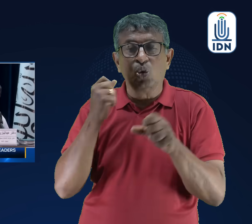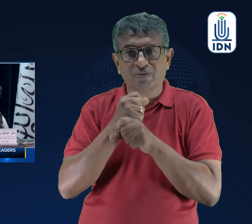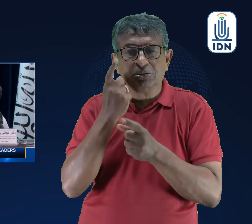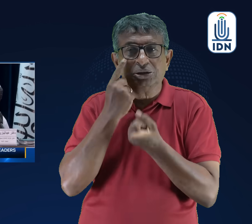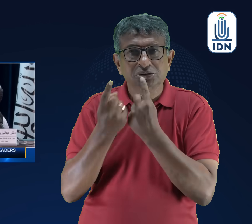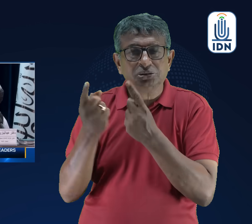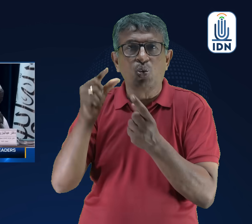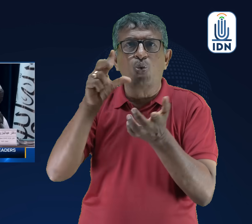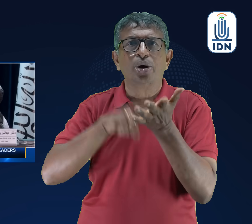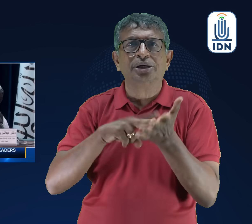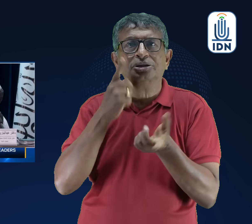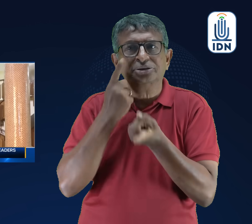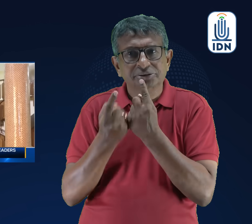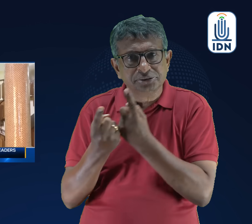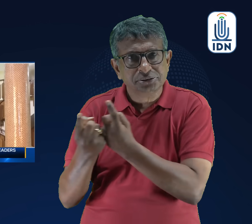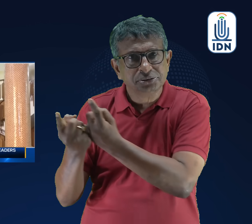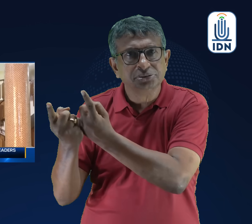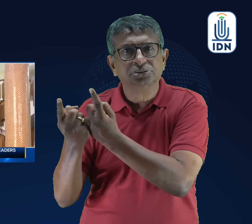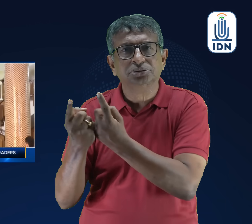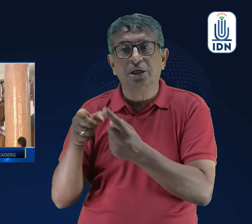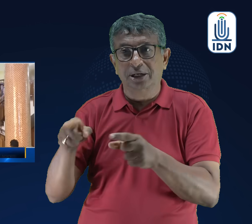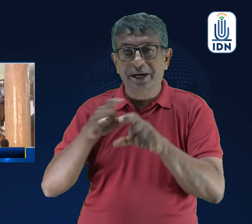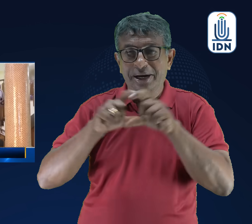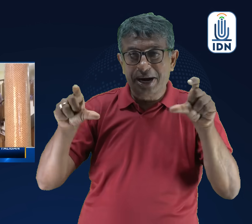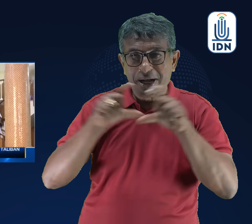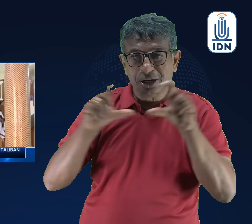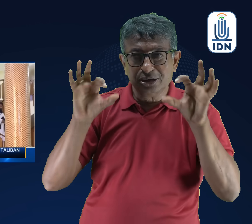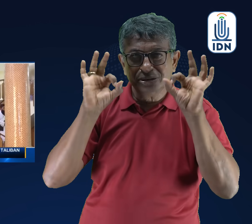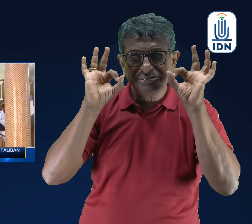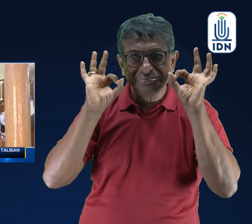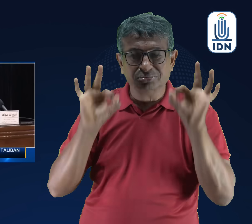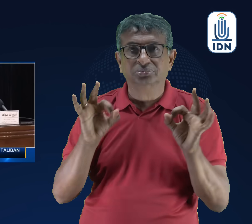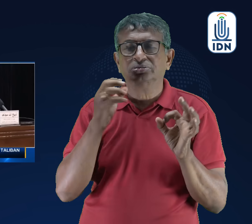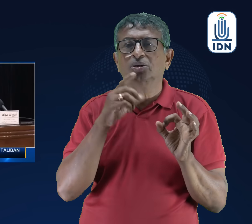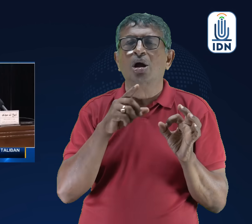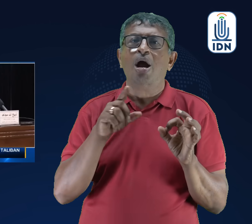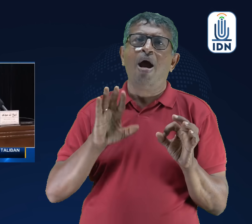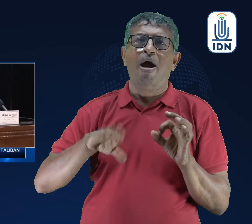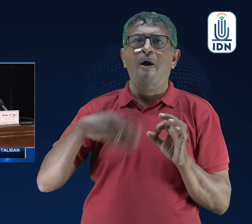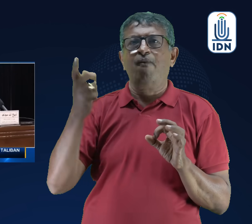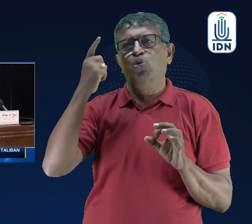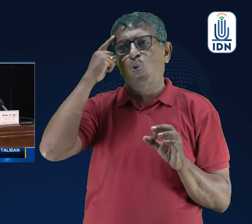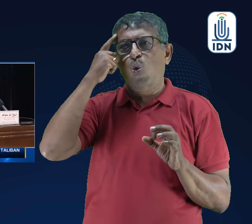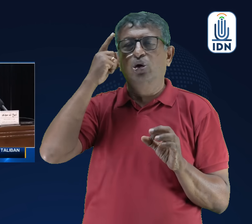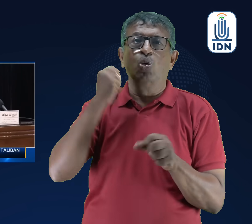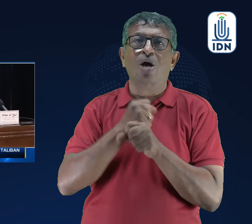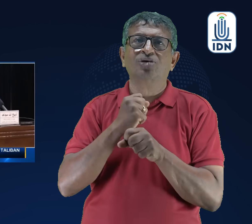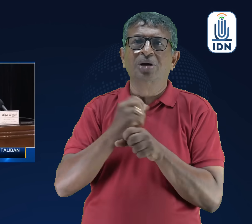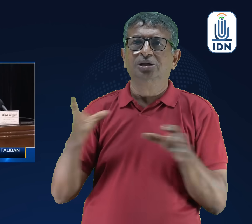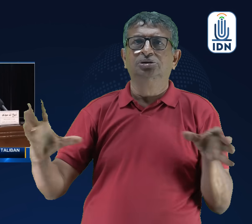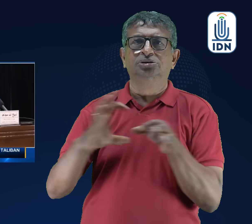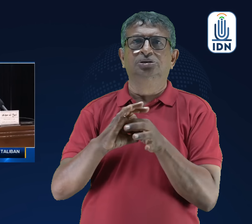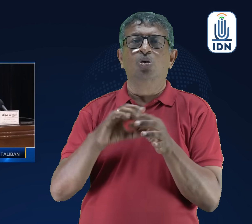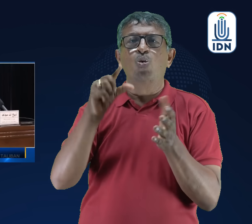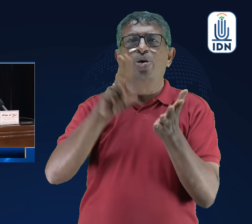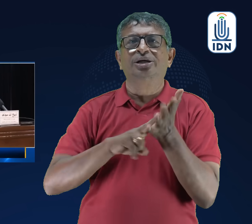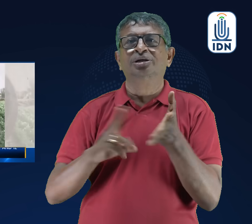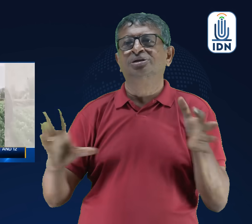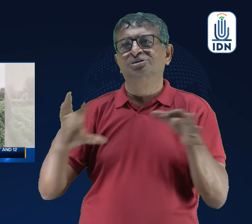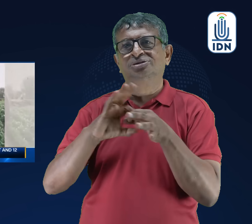changed? Well, what's changed is their packaging. Taliban 1.0 was rough around the edges, but these guys are more internet savvy. They have released